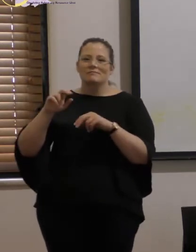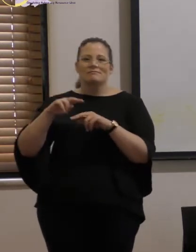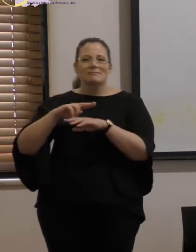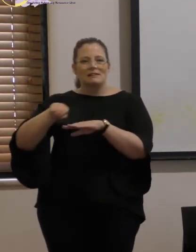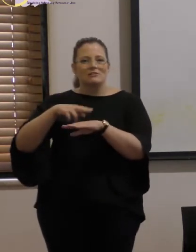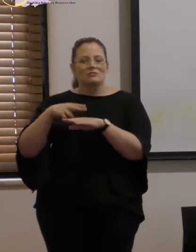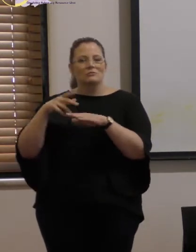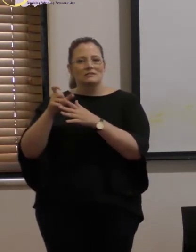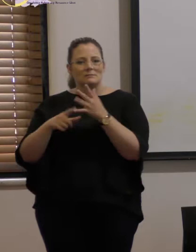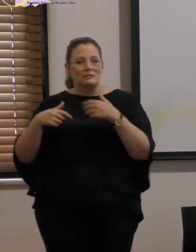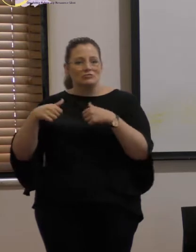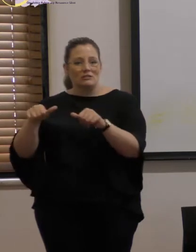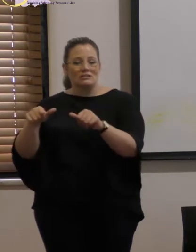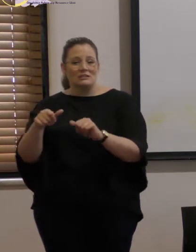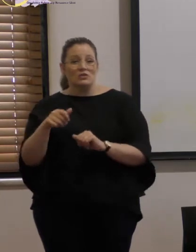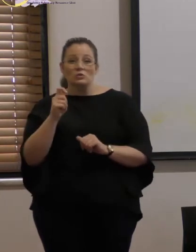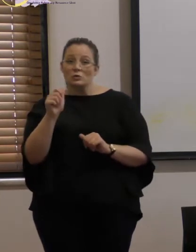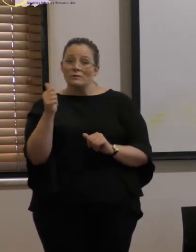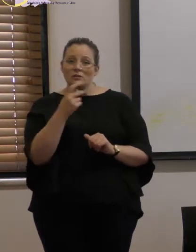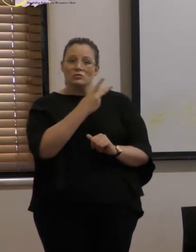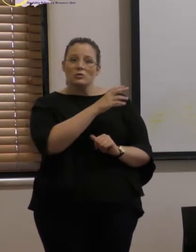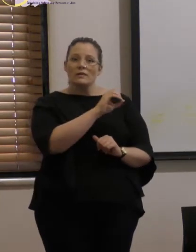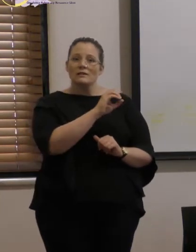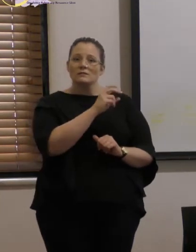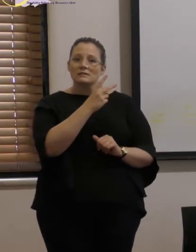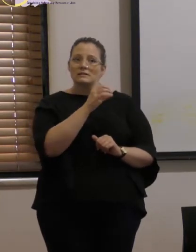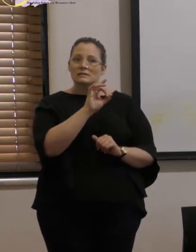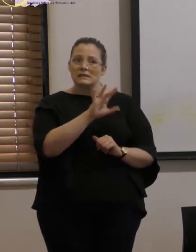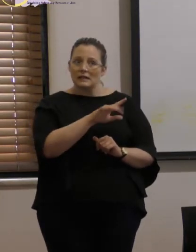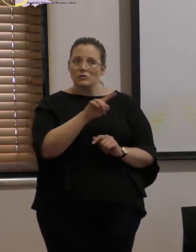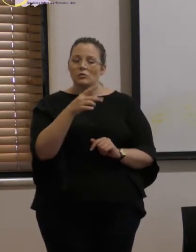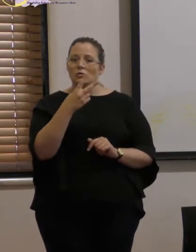end, 2010 to 2020, and